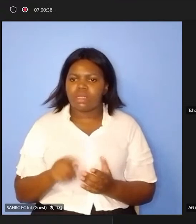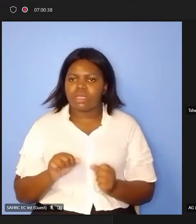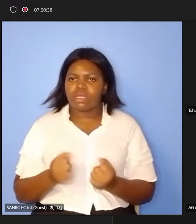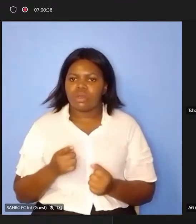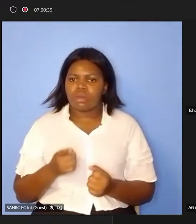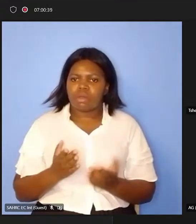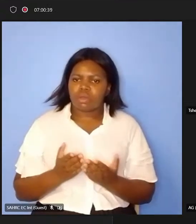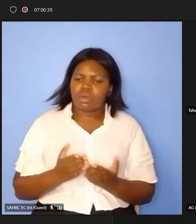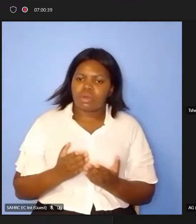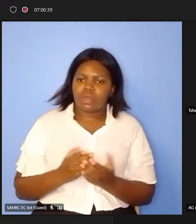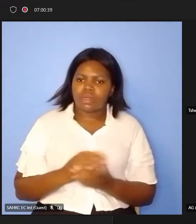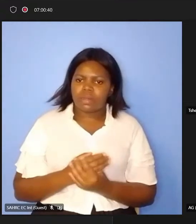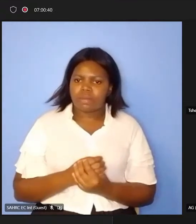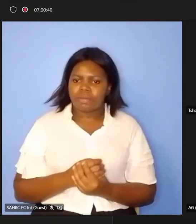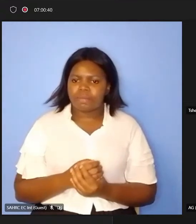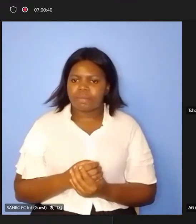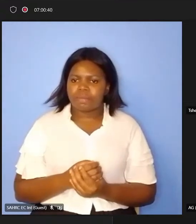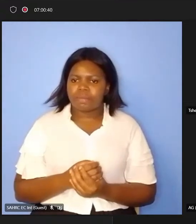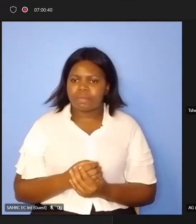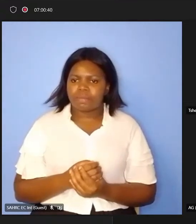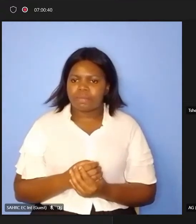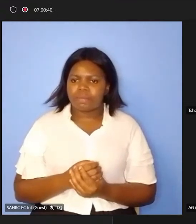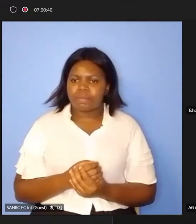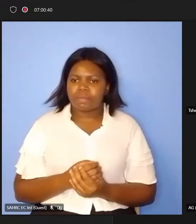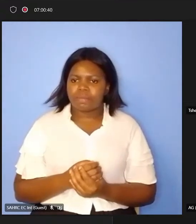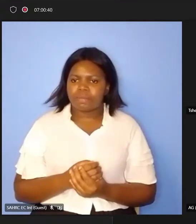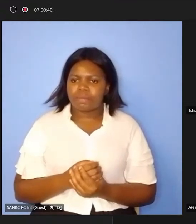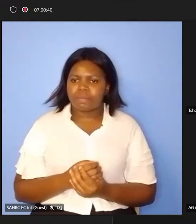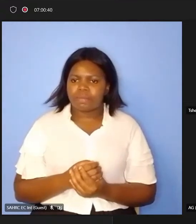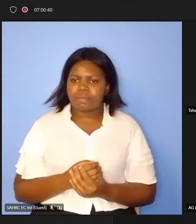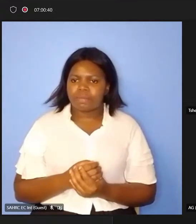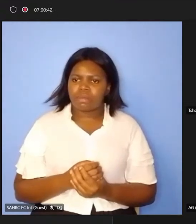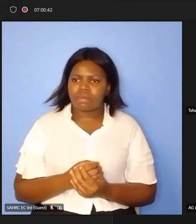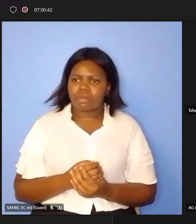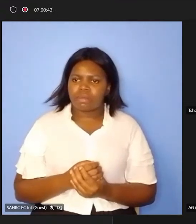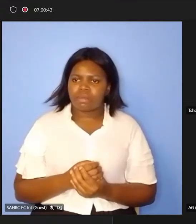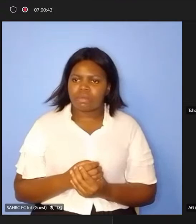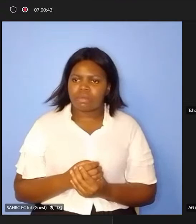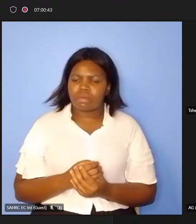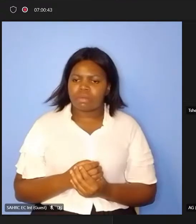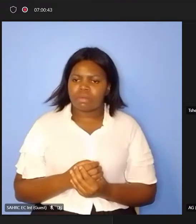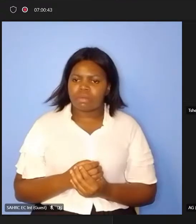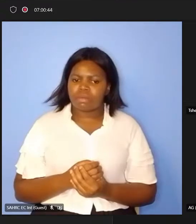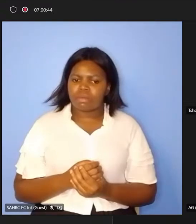our intervention had a quick result in the sense that even that